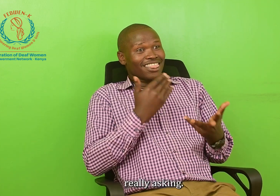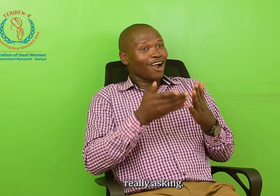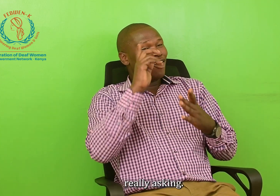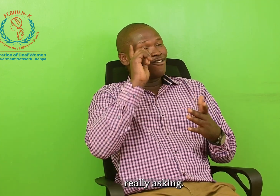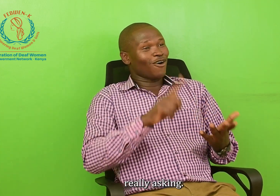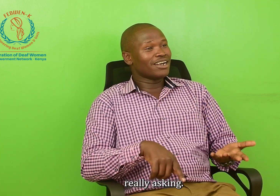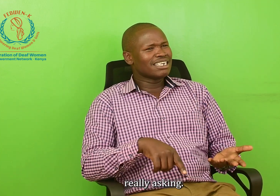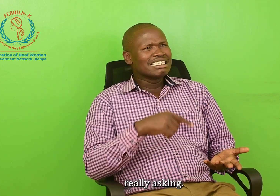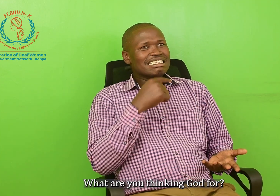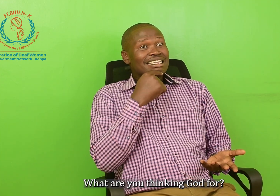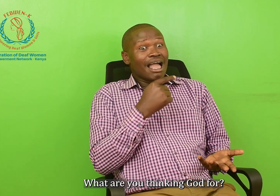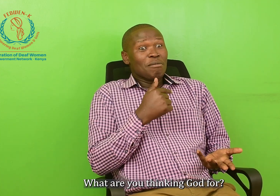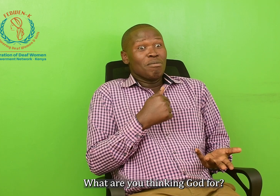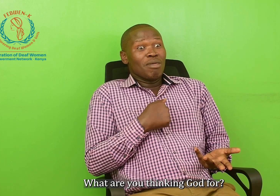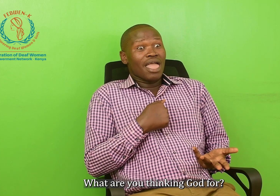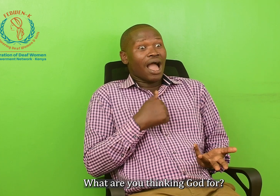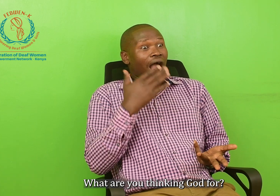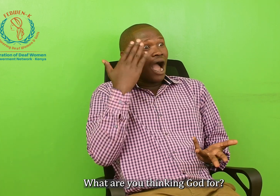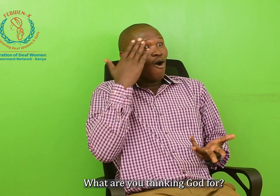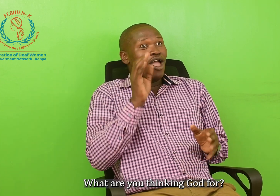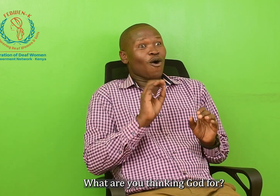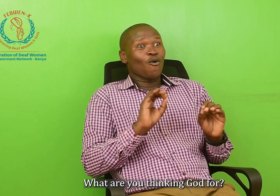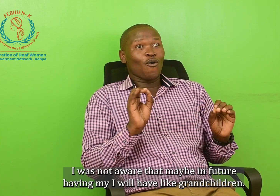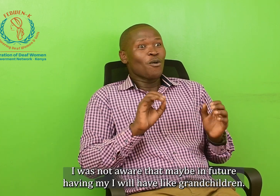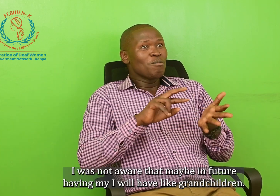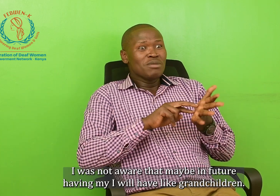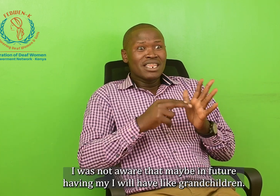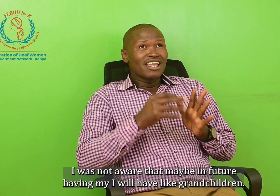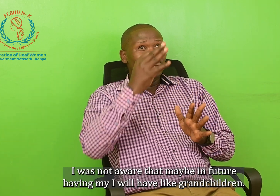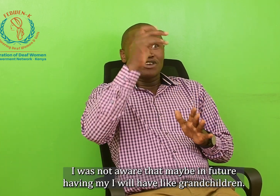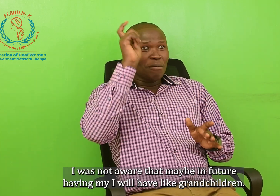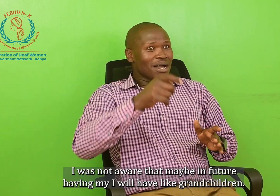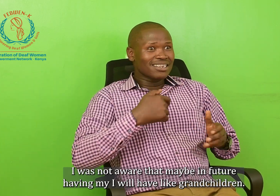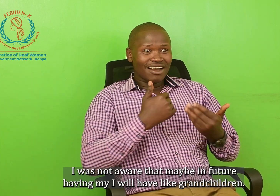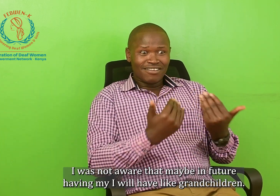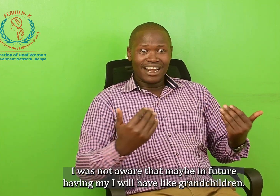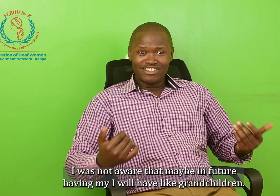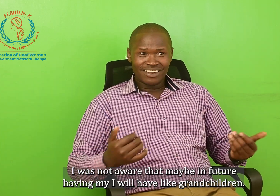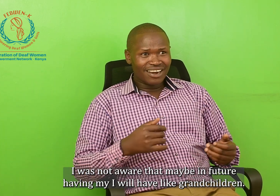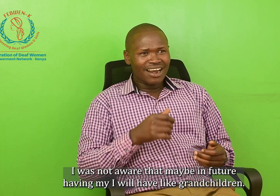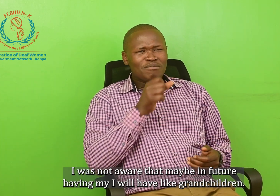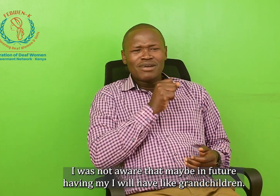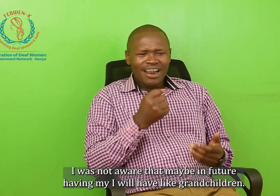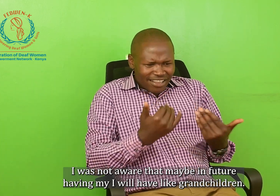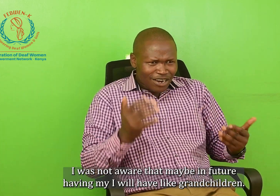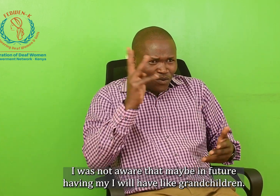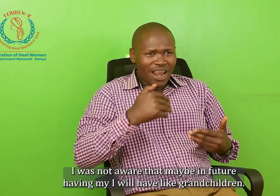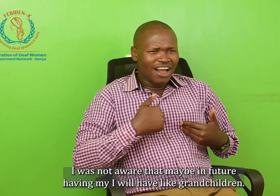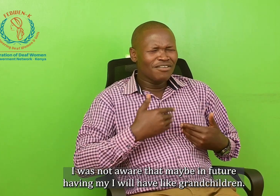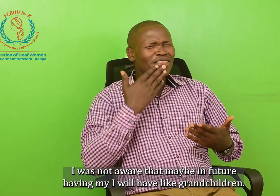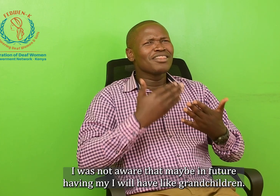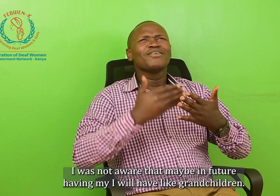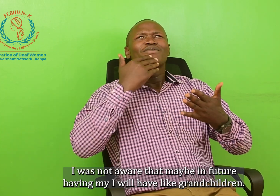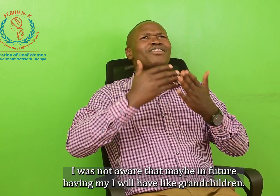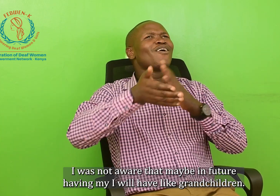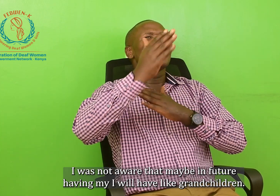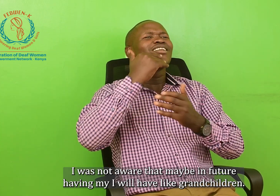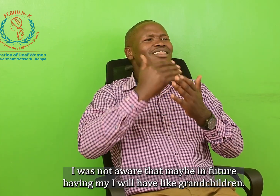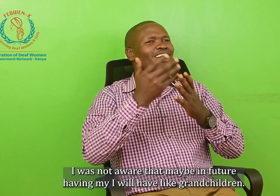really asking, what are you thanking God for? I was not aware that maybe in future I will have like